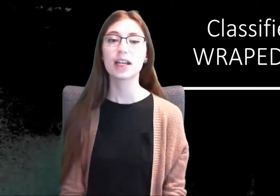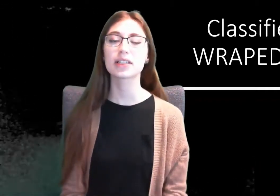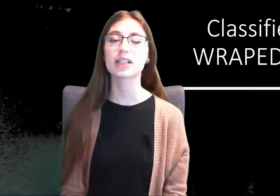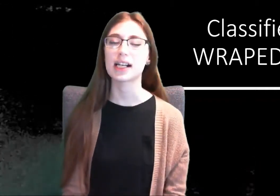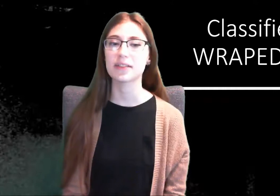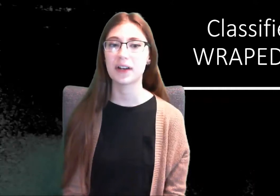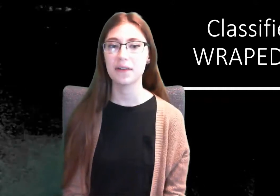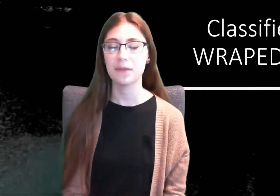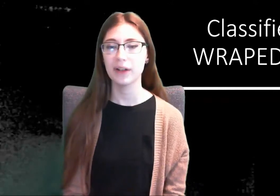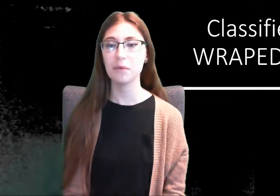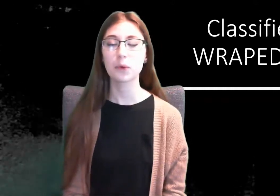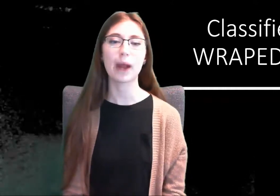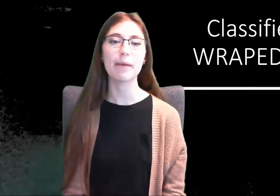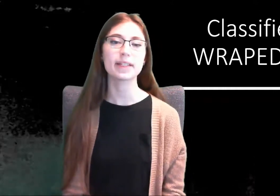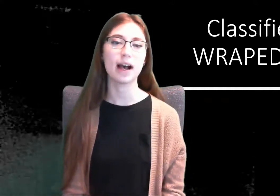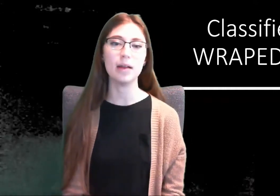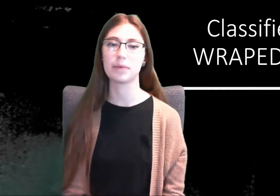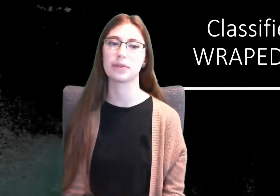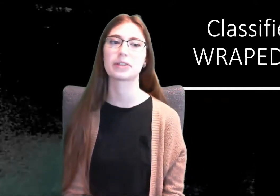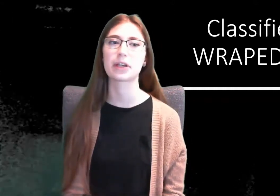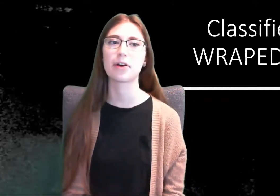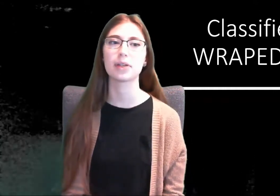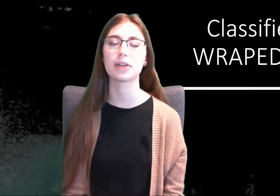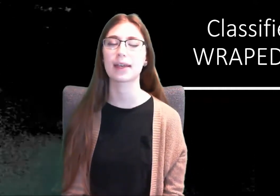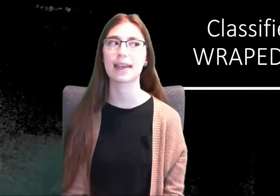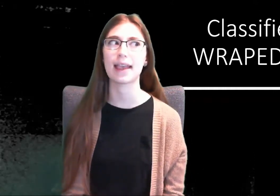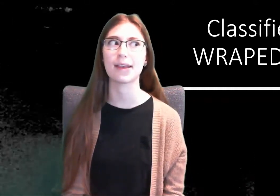Here's a classifier for you. Wrapped up. So, you know, like a